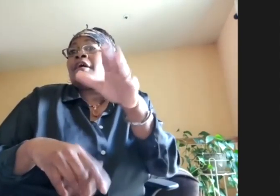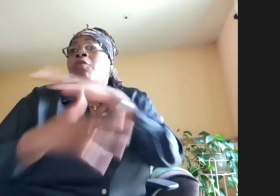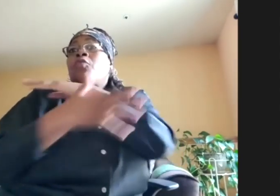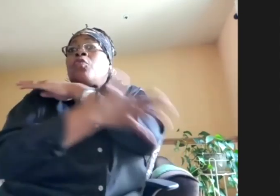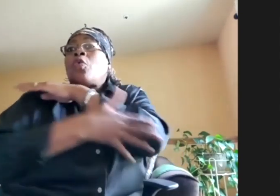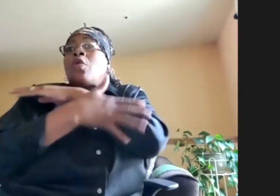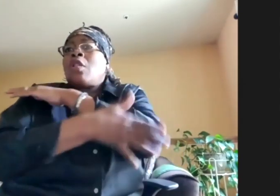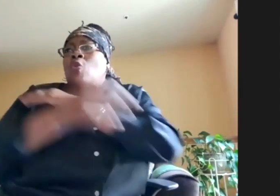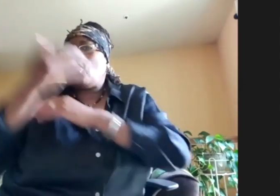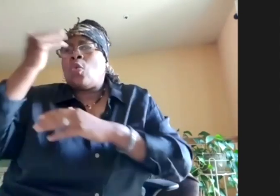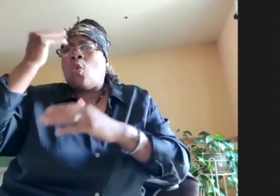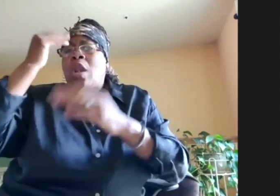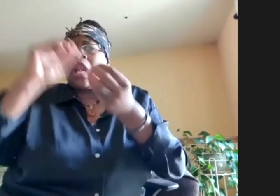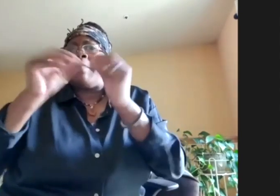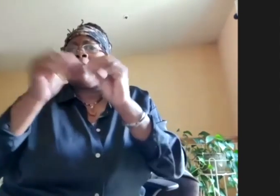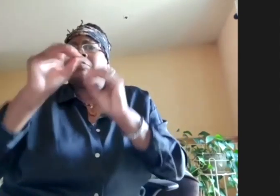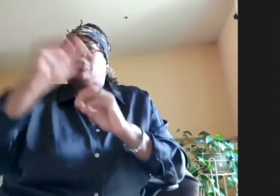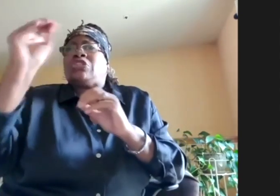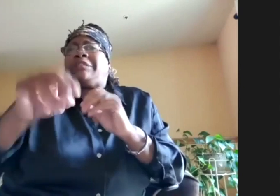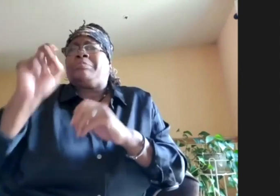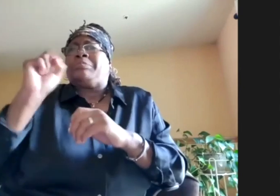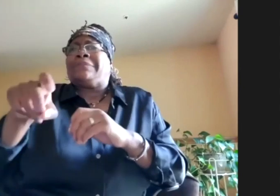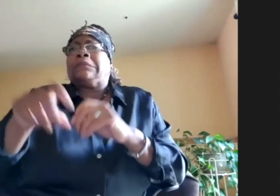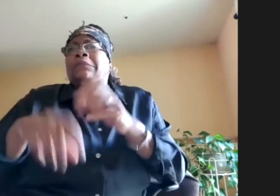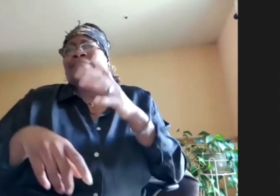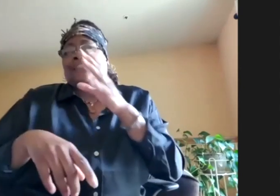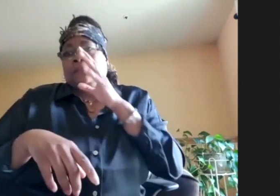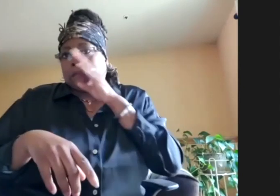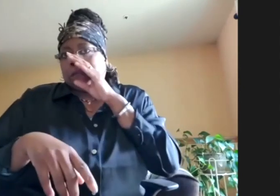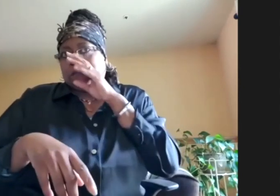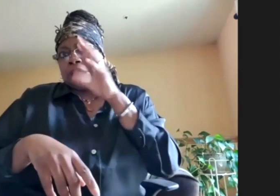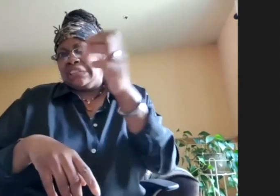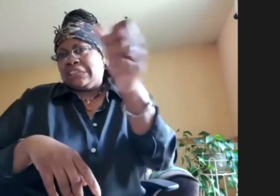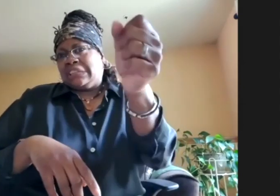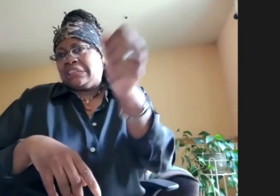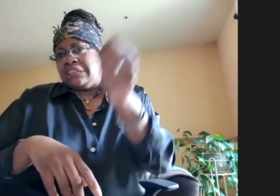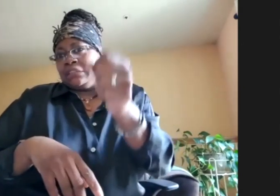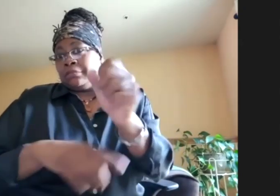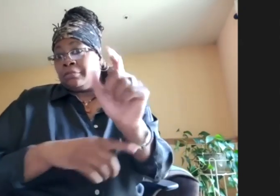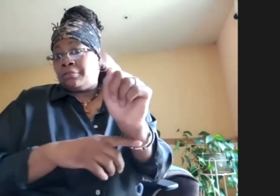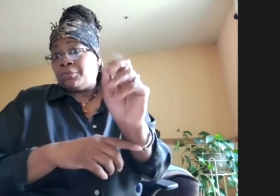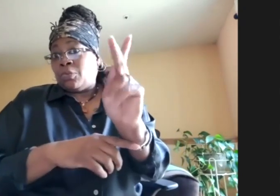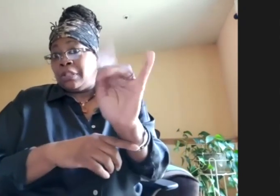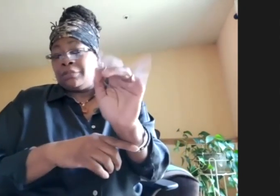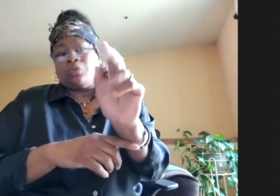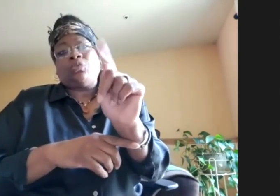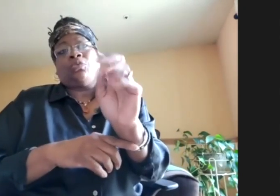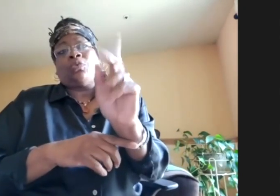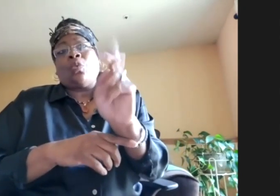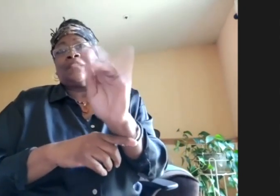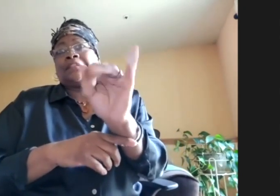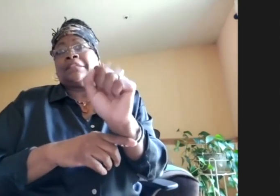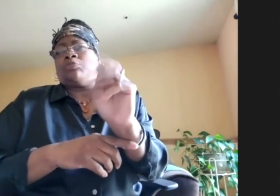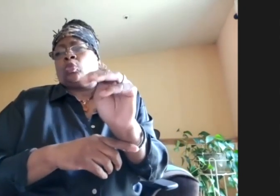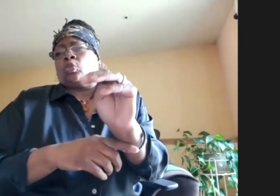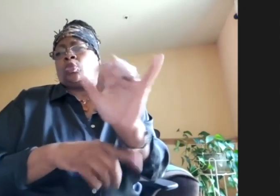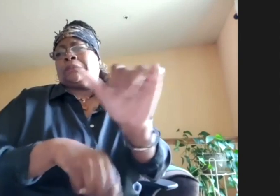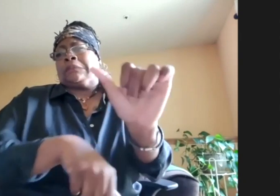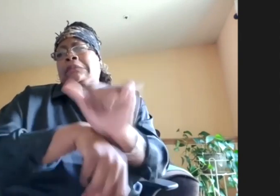Related to what the future doctor at English said, in terms of these rural schools, we have to